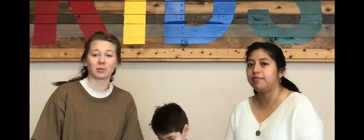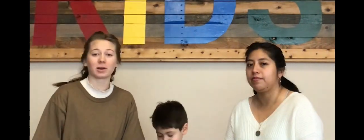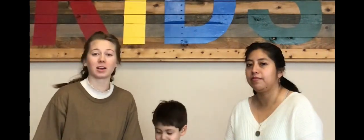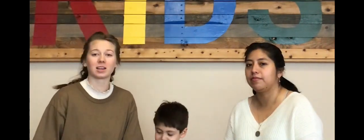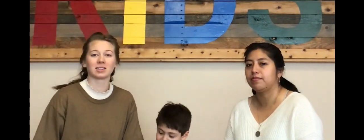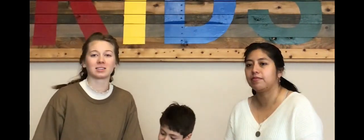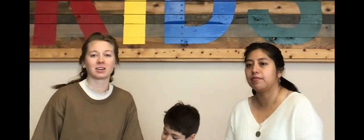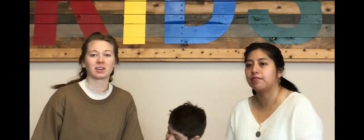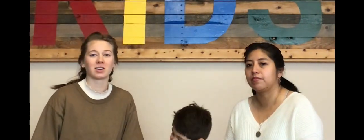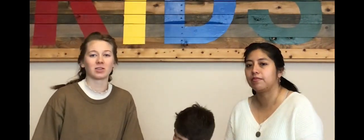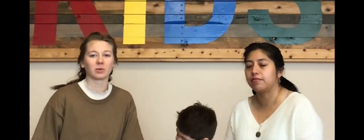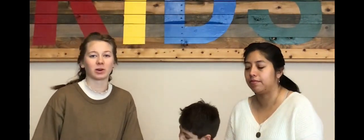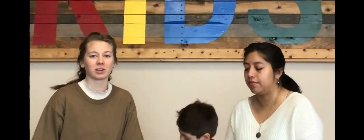Gonna get started on the words.